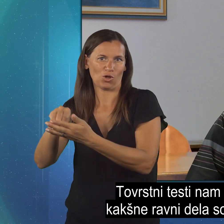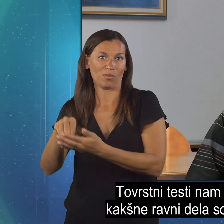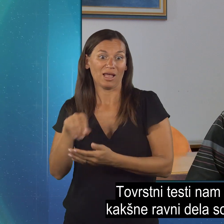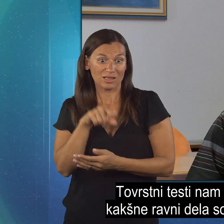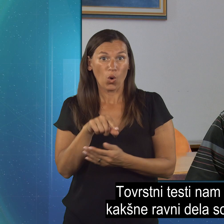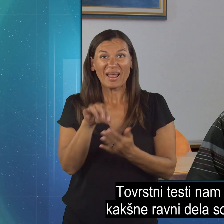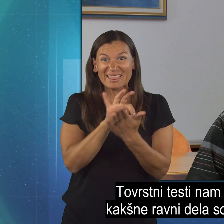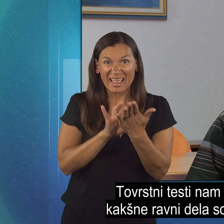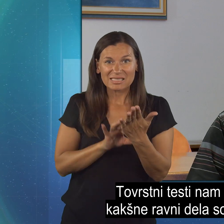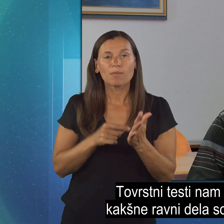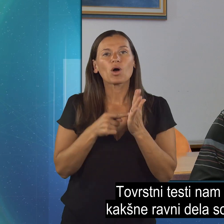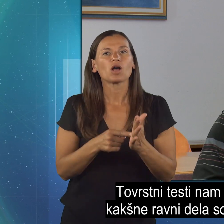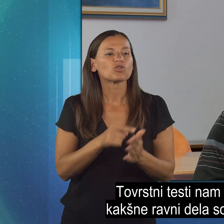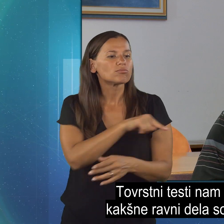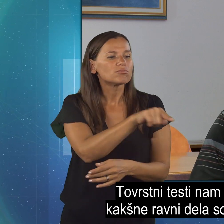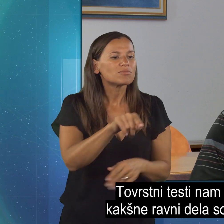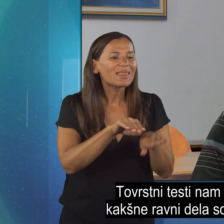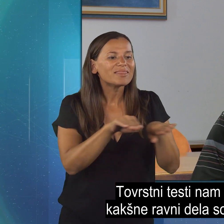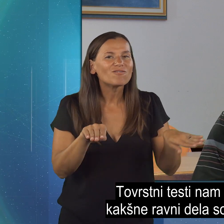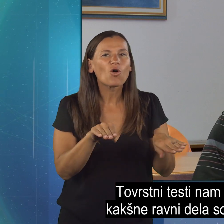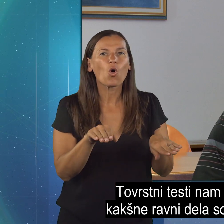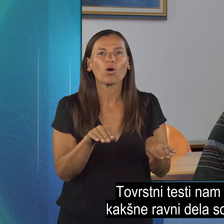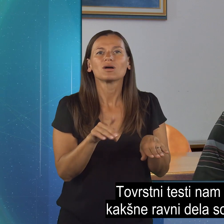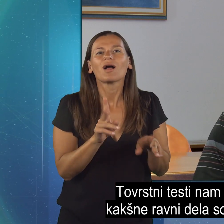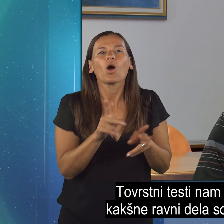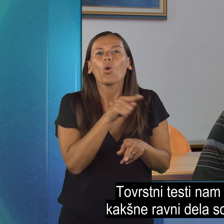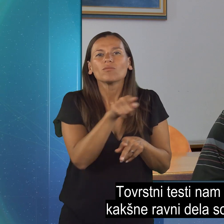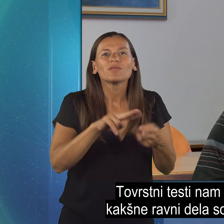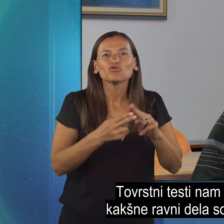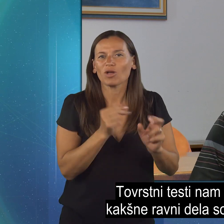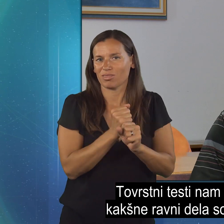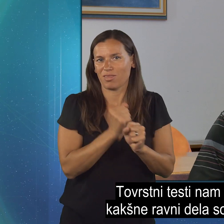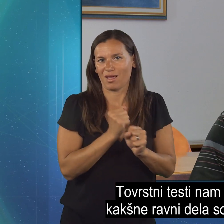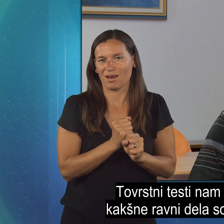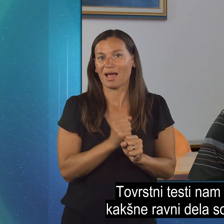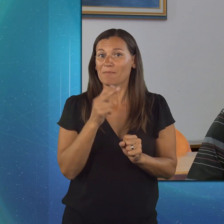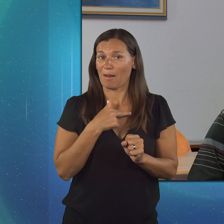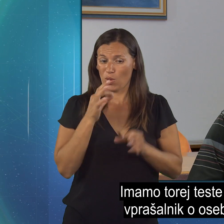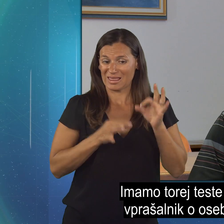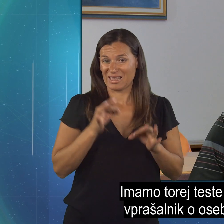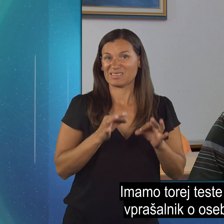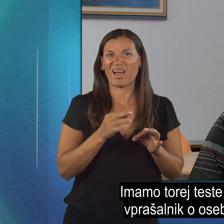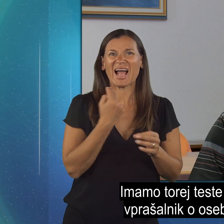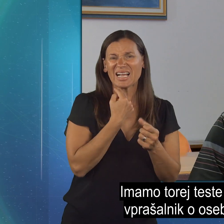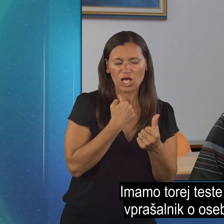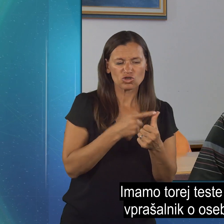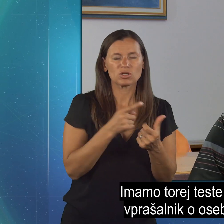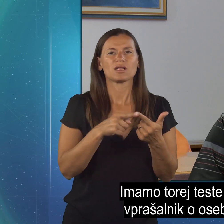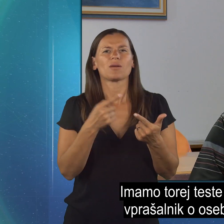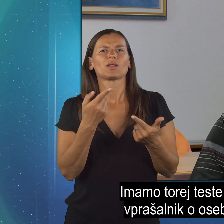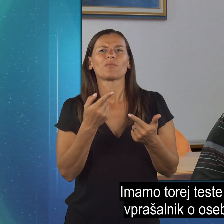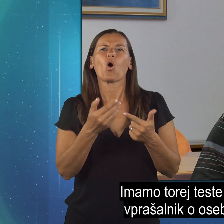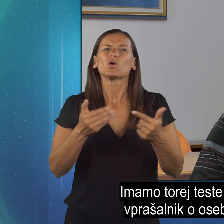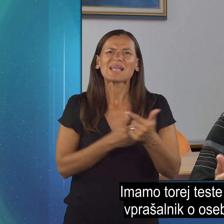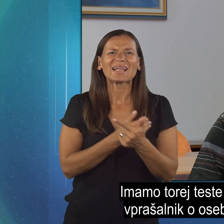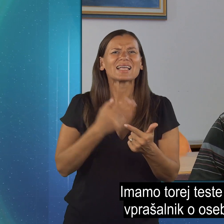tests show us what level these students are capable of their work. So we have tests in English, we have